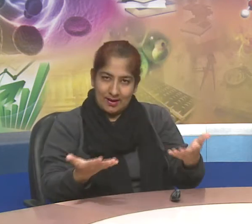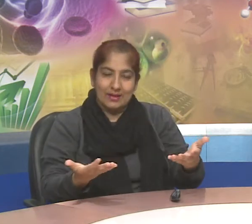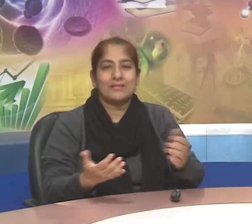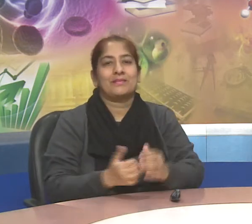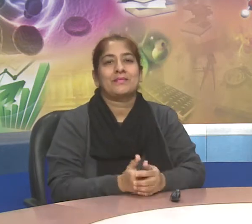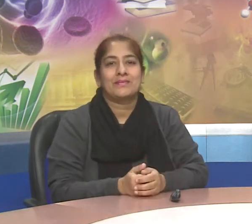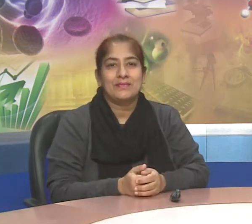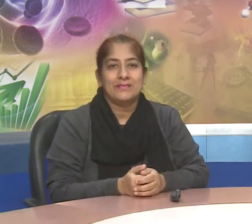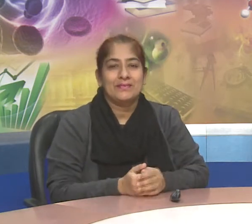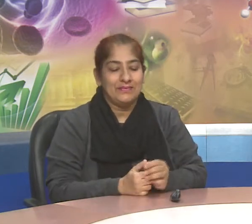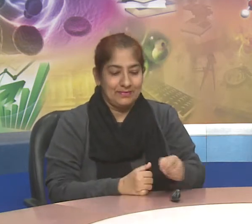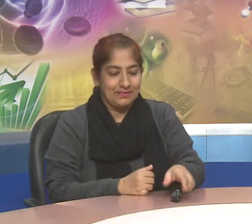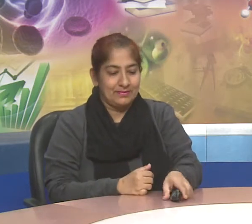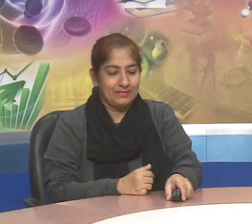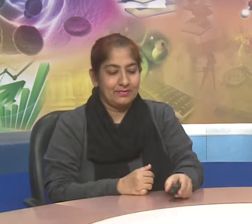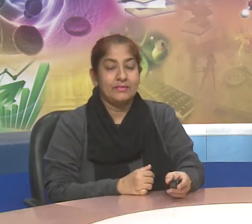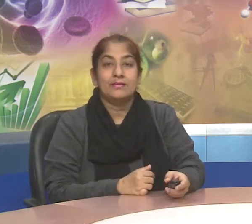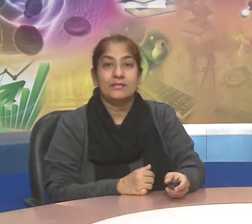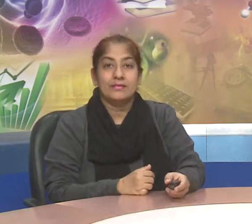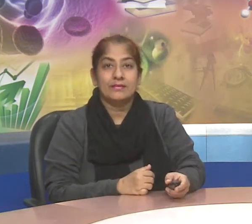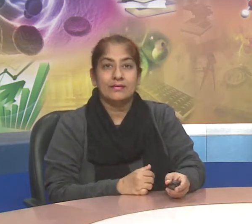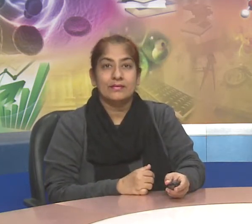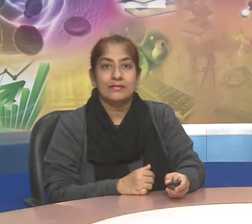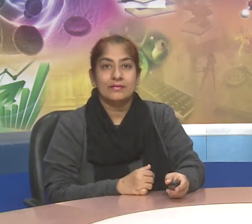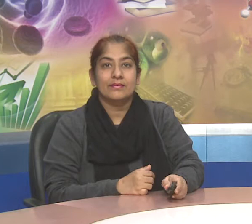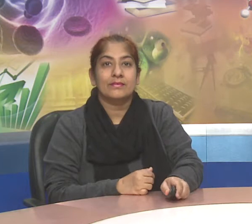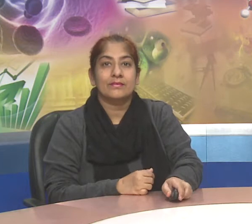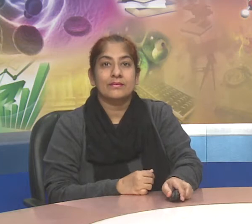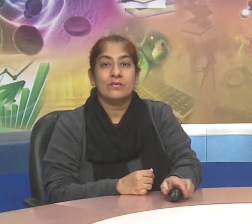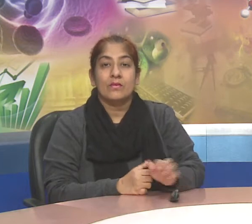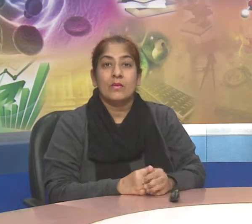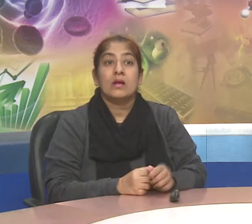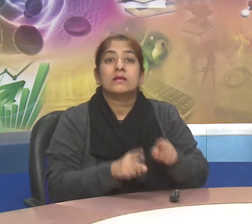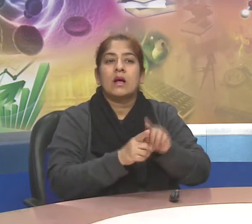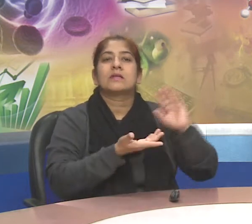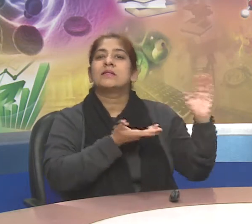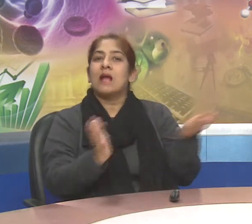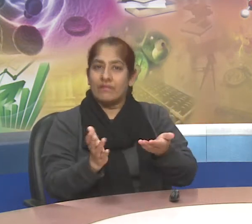The goods, it means the types of things.